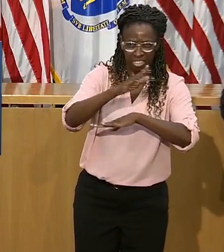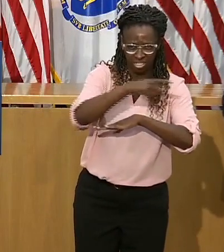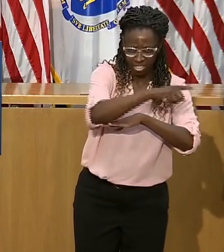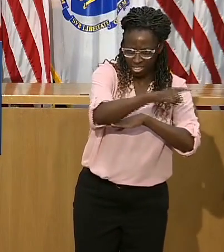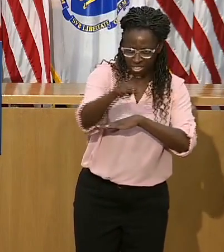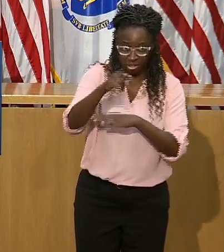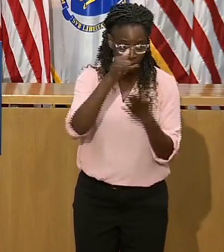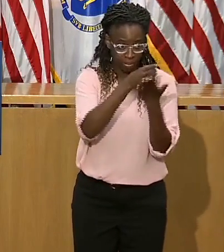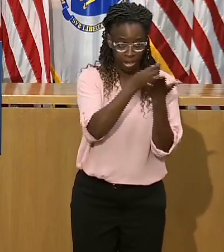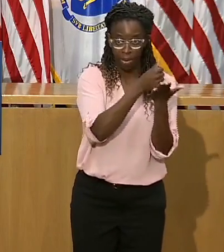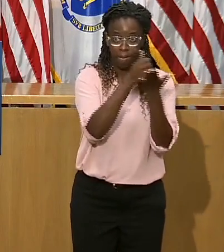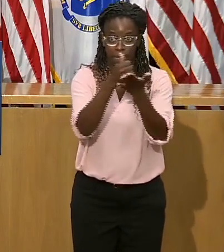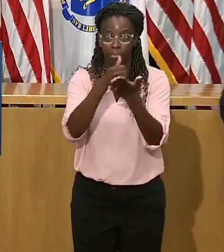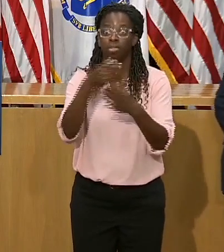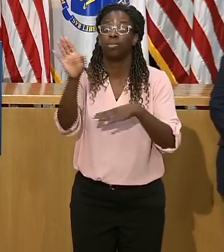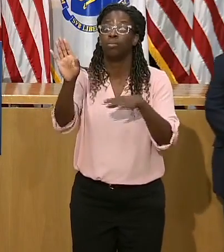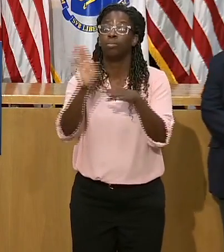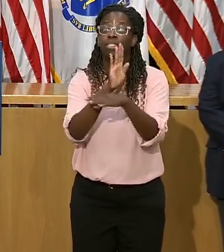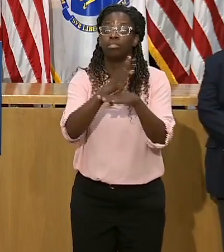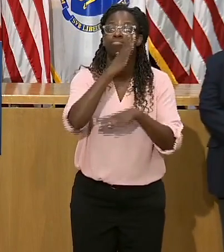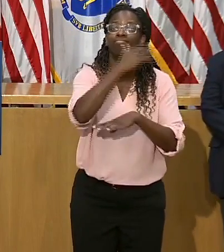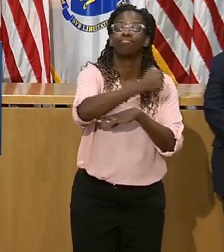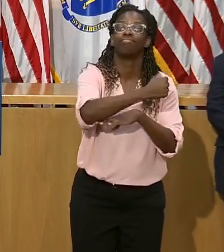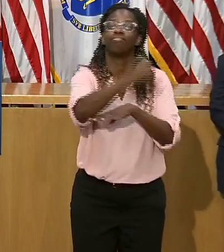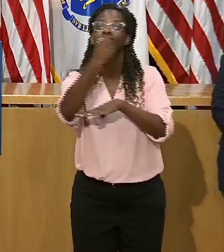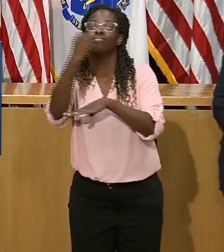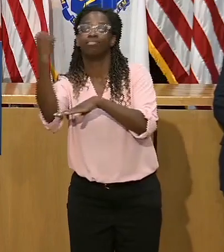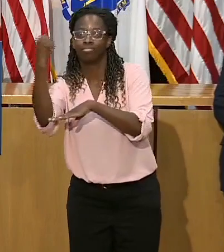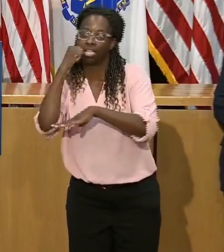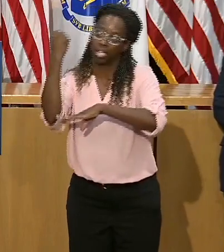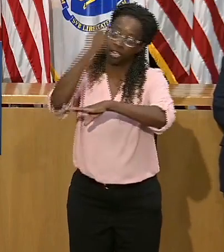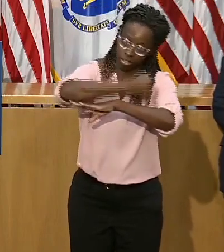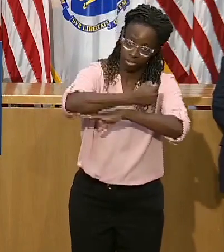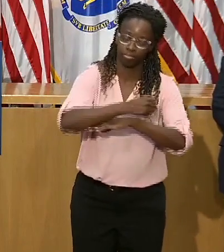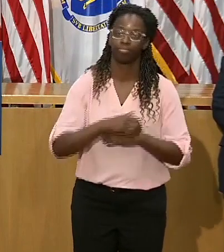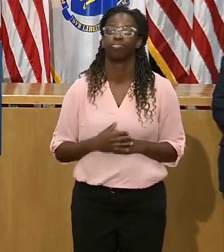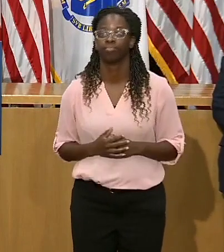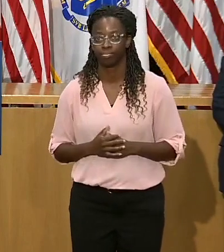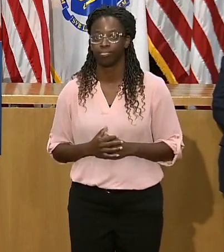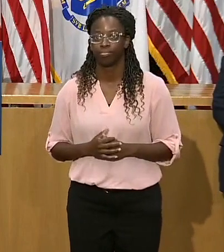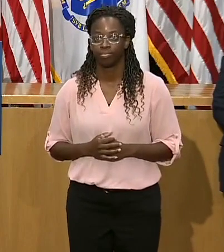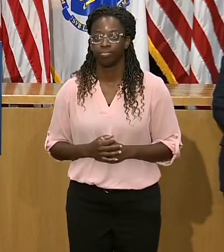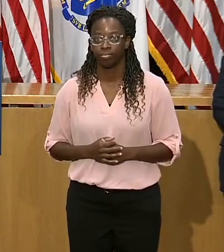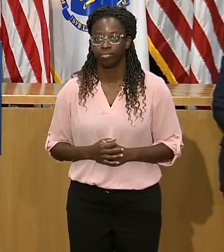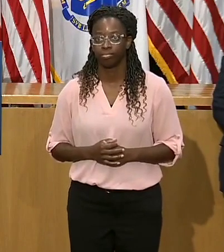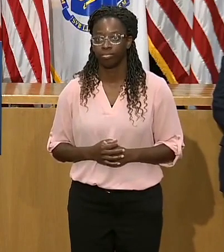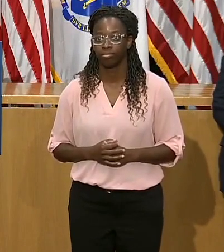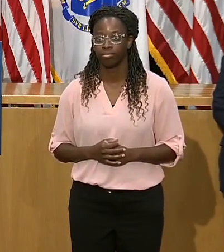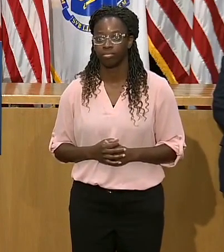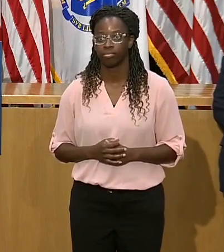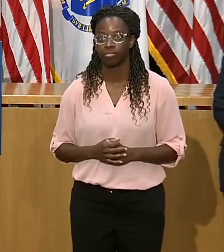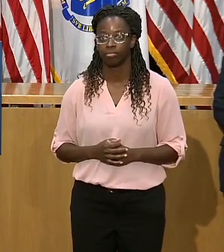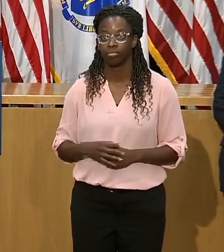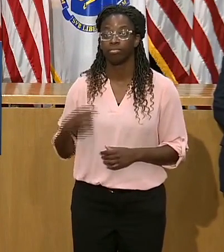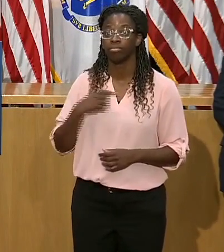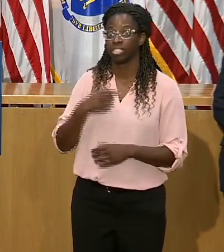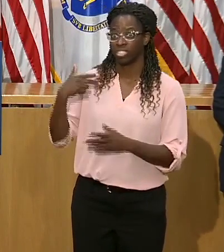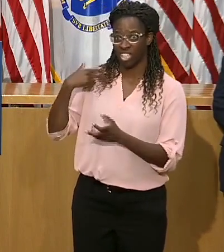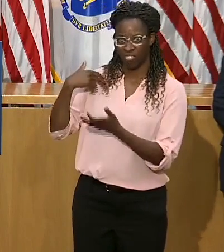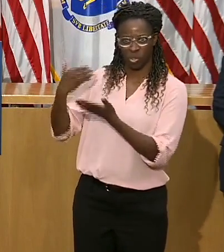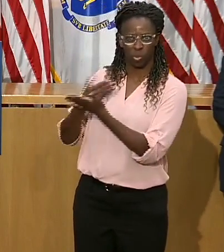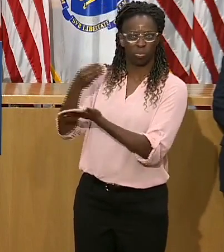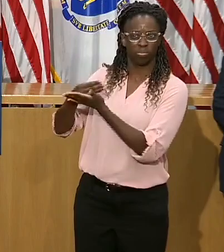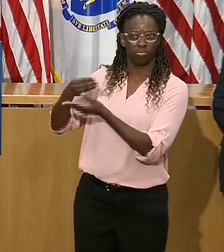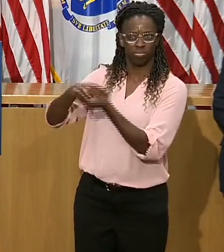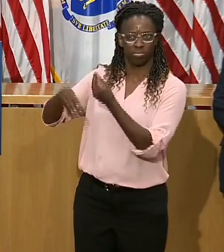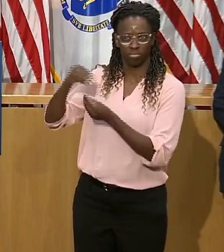need support the most receive help, $8.3 million in new funding will be invested in small